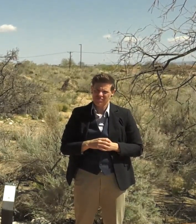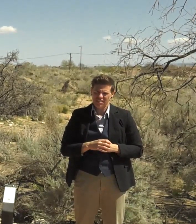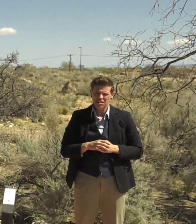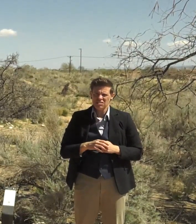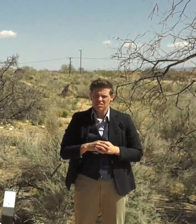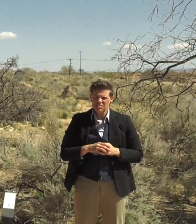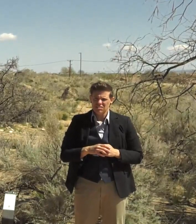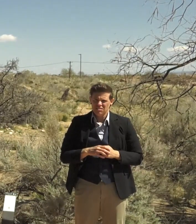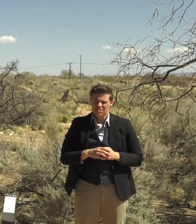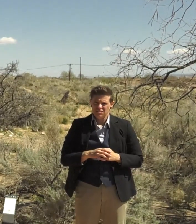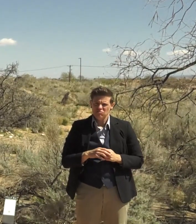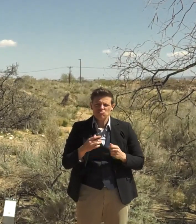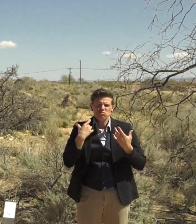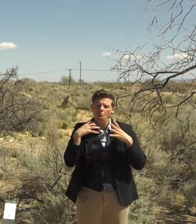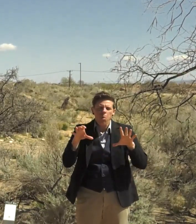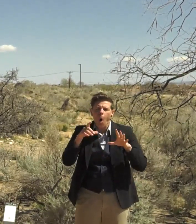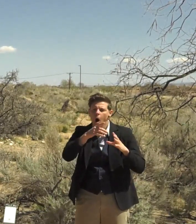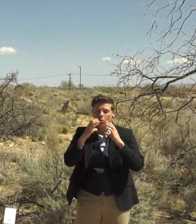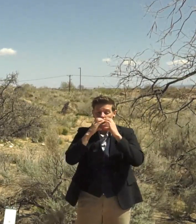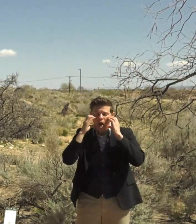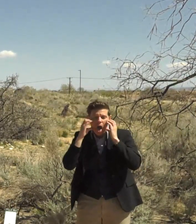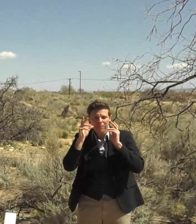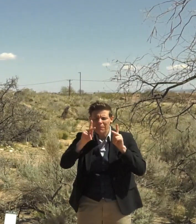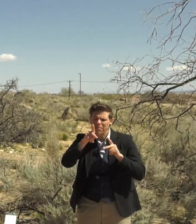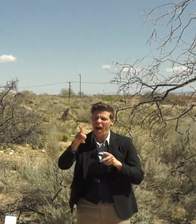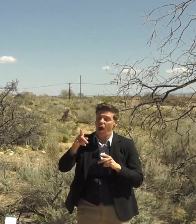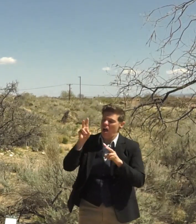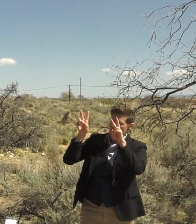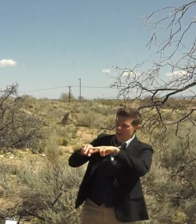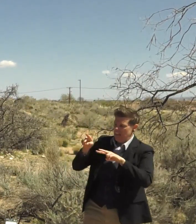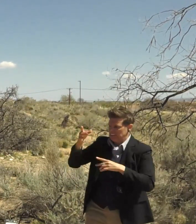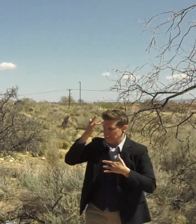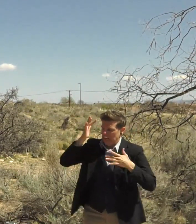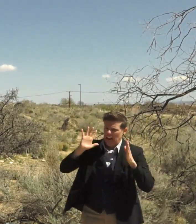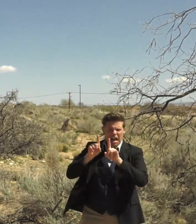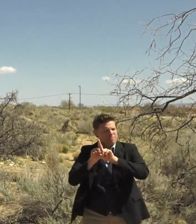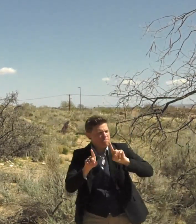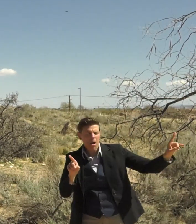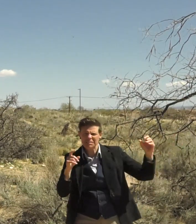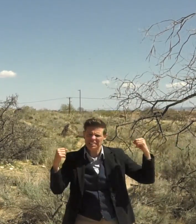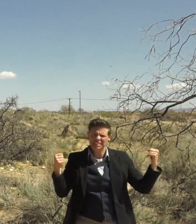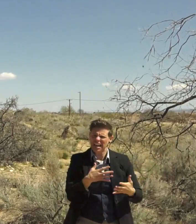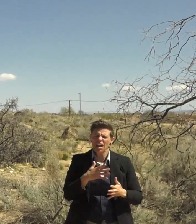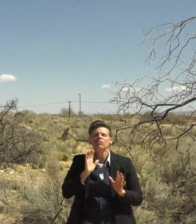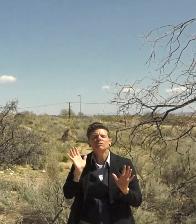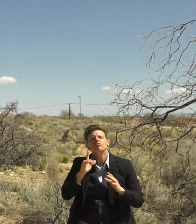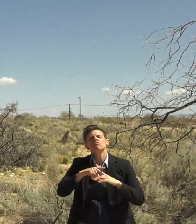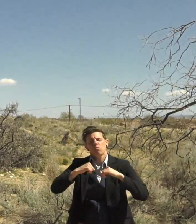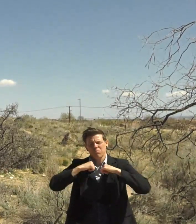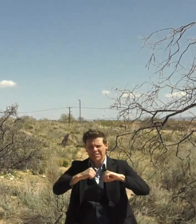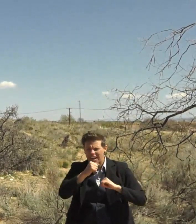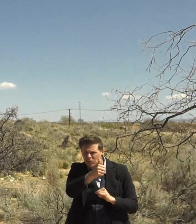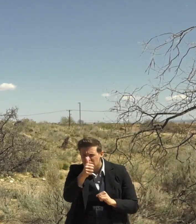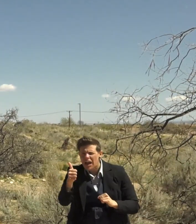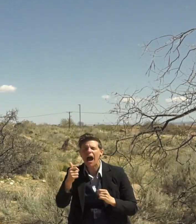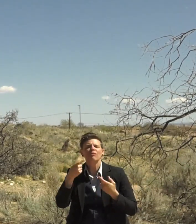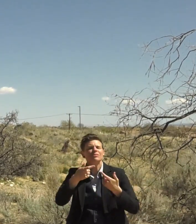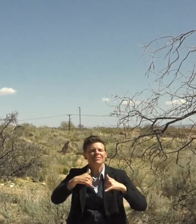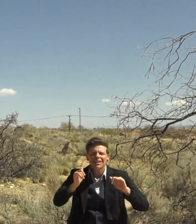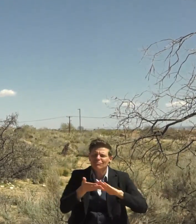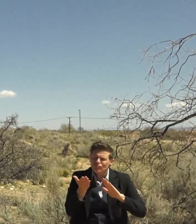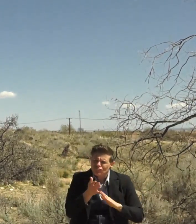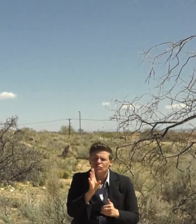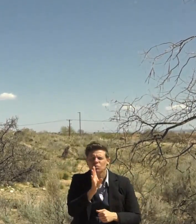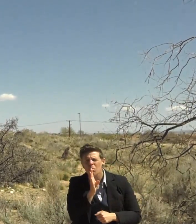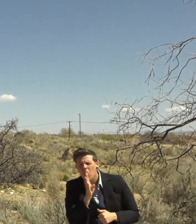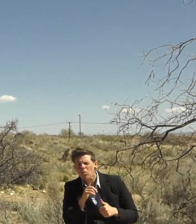Cover your face to prevent those respiratory droplets from coughing, sneezing, even from talking and breathing that can infect other people. This is the